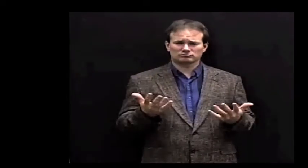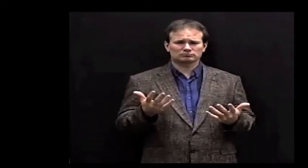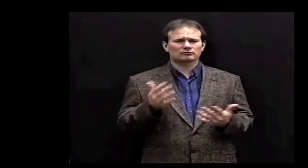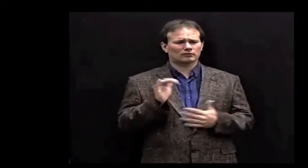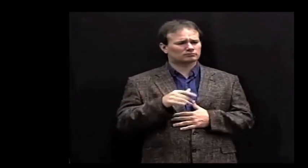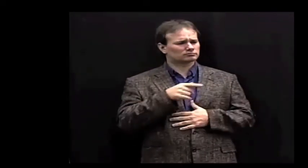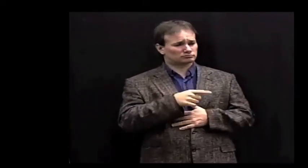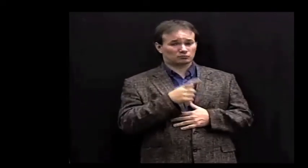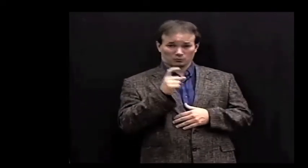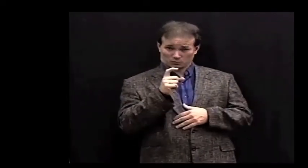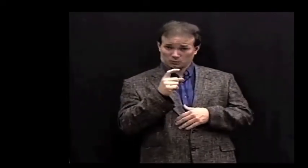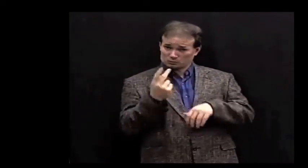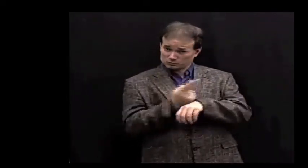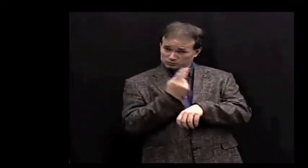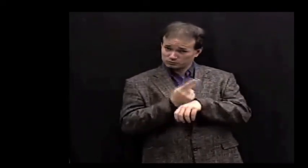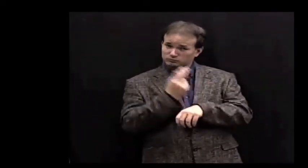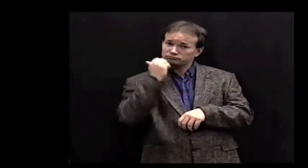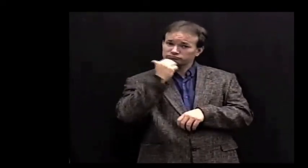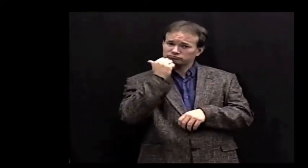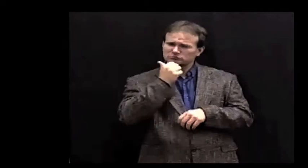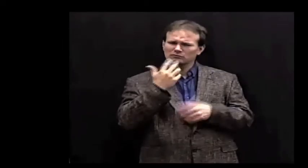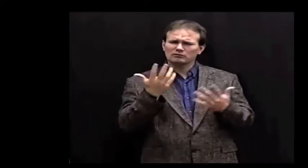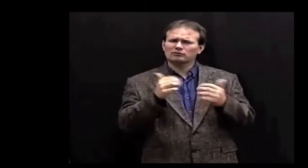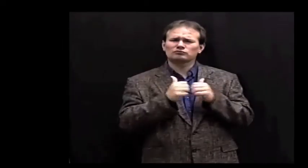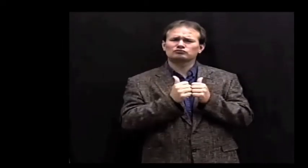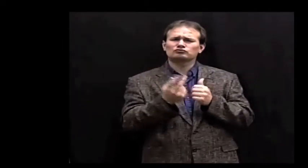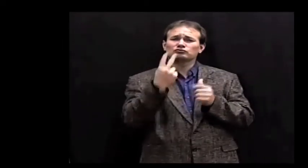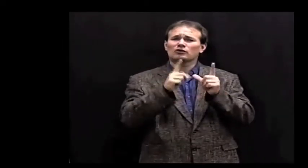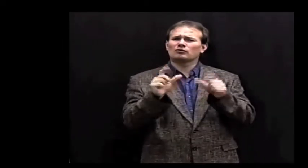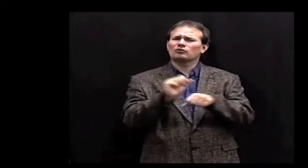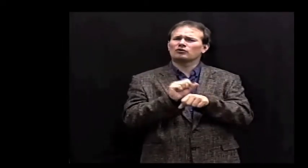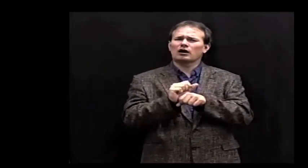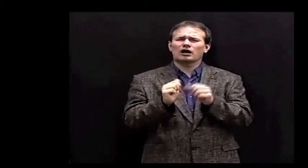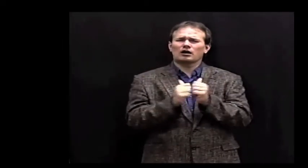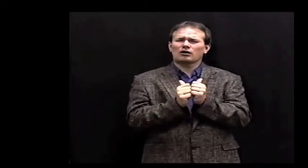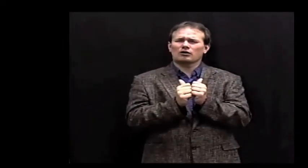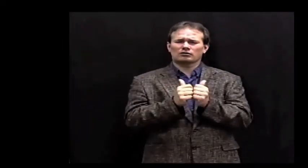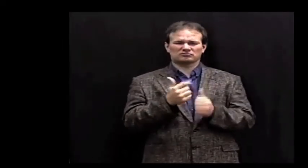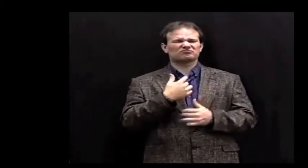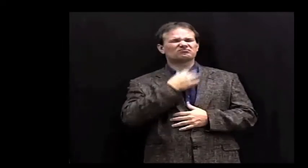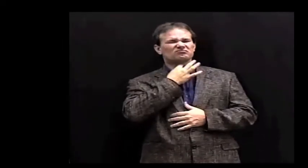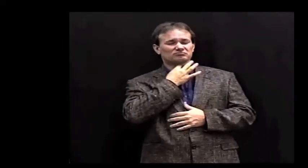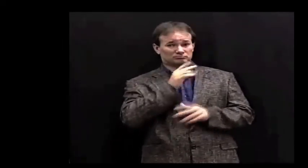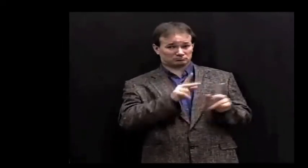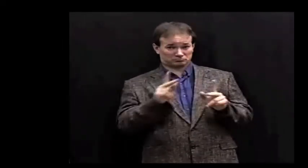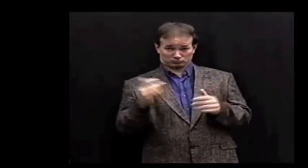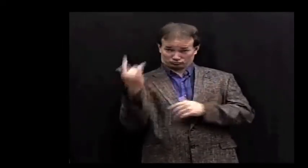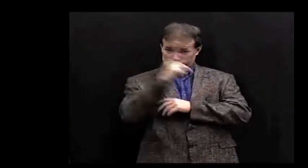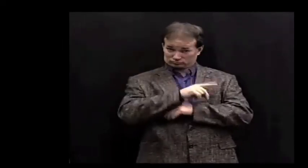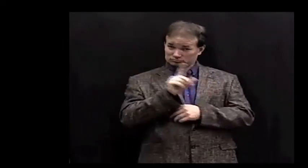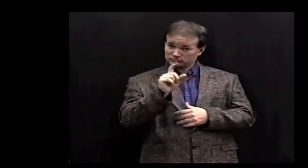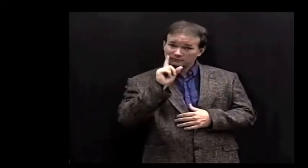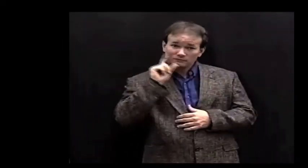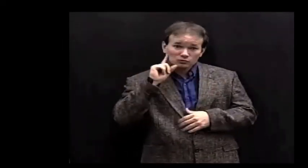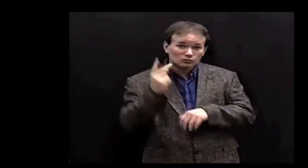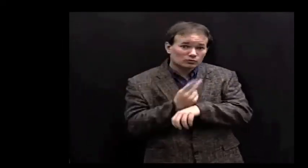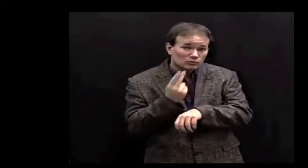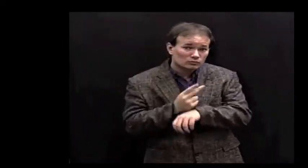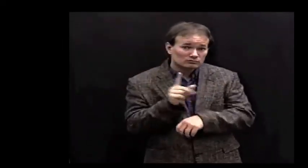up. What you will see next is how they use their bilingualism every day. I'm really curious to see its everyday use.